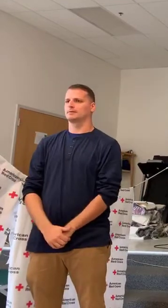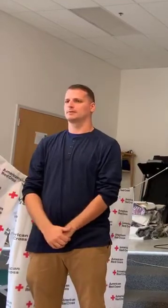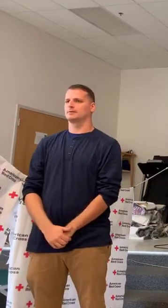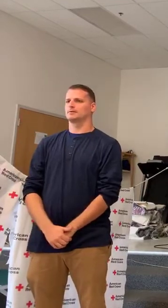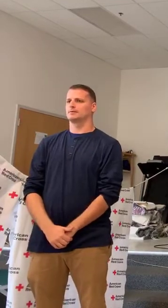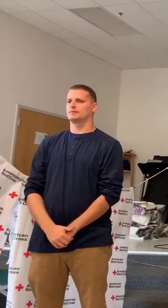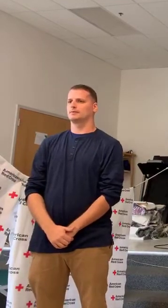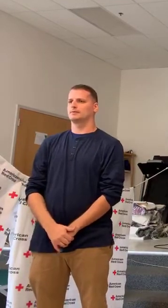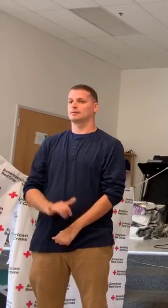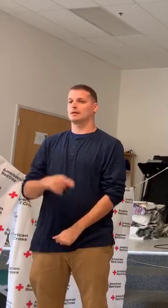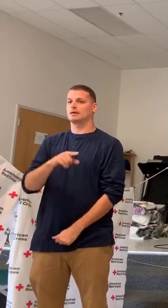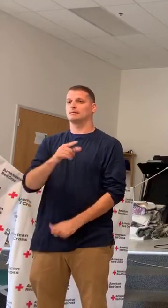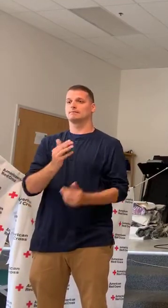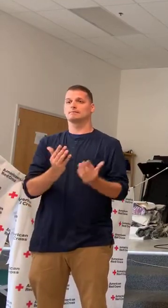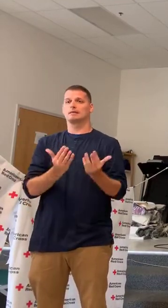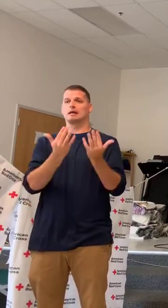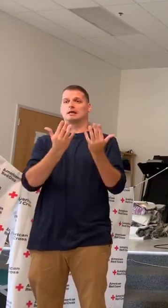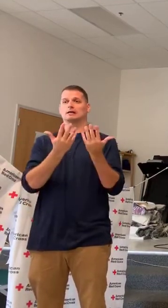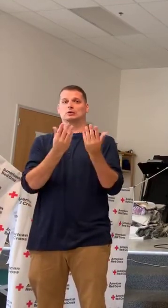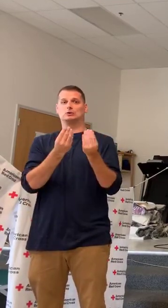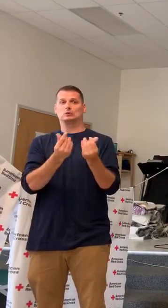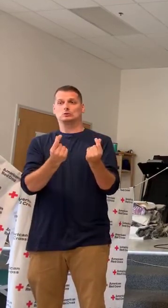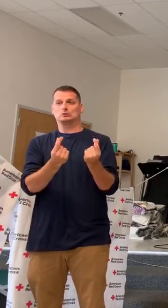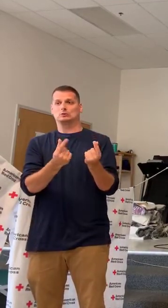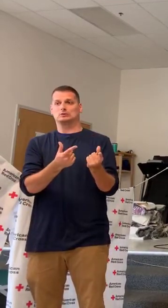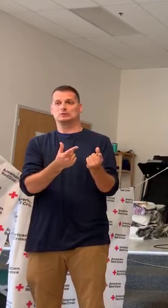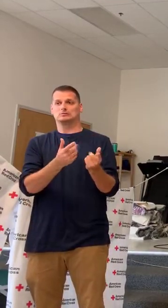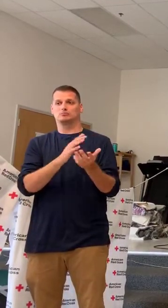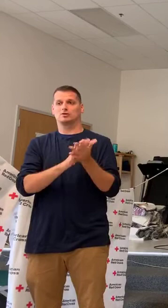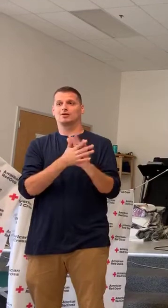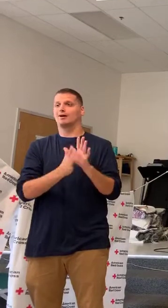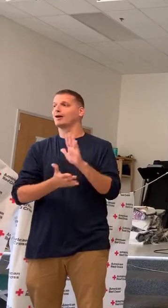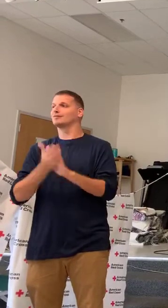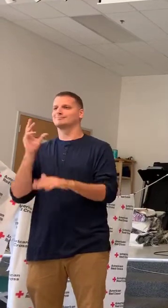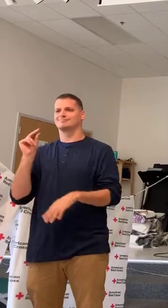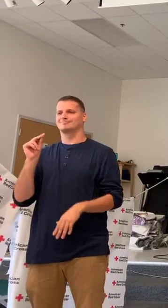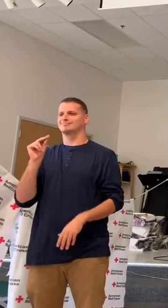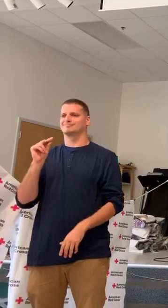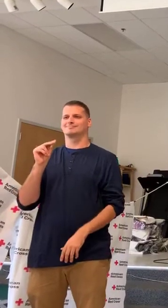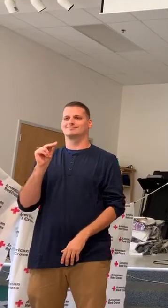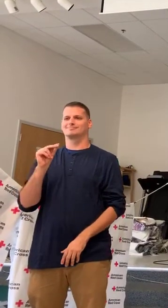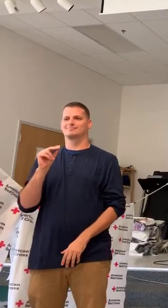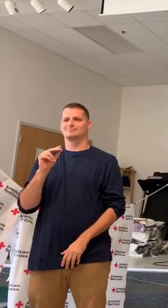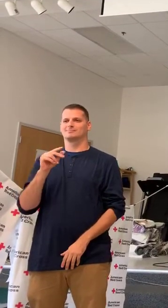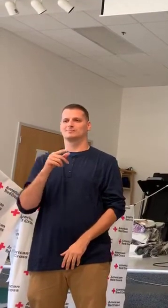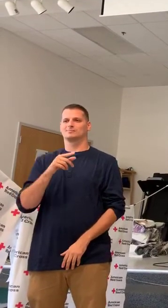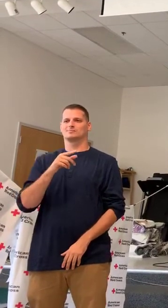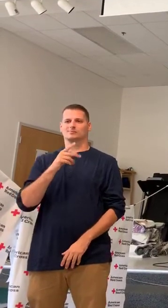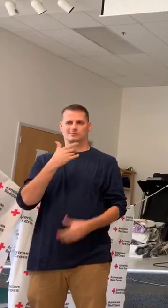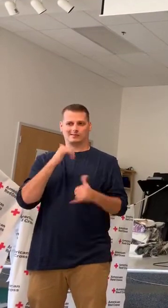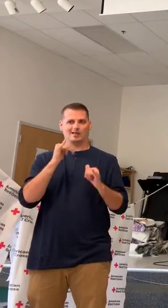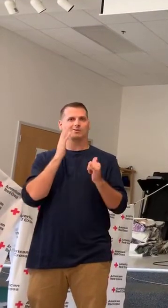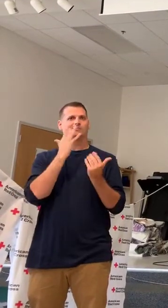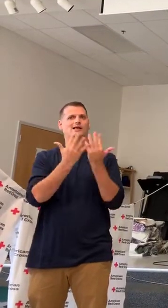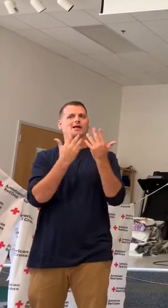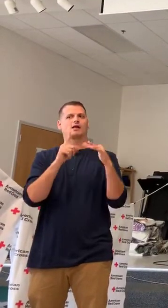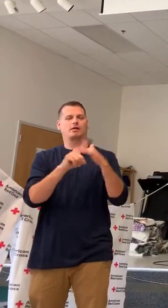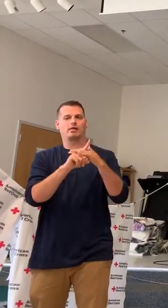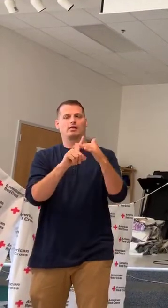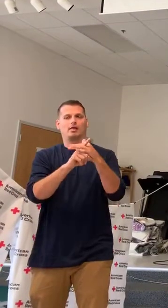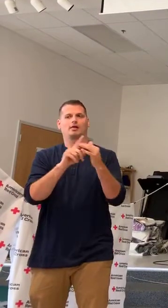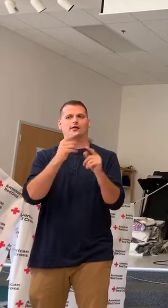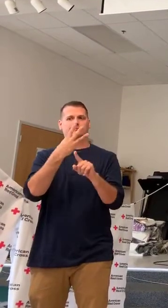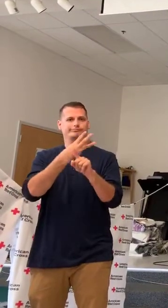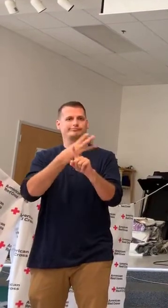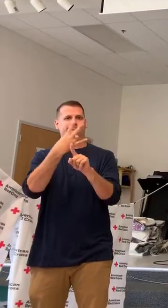long-term challenge. So for the short term, though, while we're here, and we'll be, I mean, like I said, there's going to be firefighters here for a while. if it's a life safety thing,